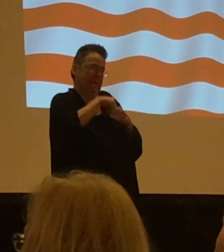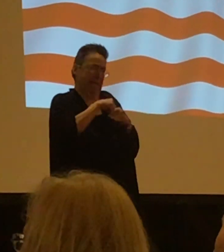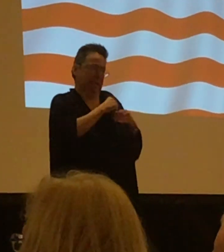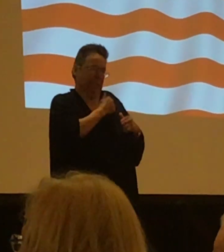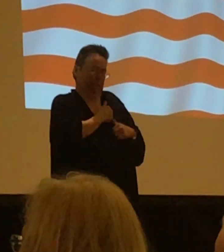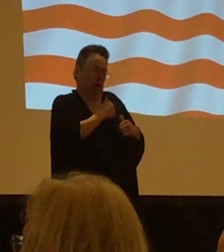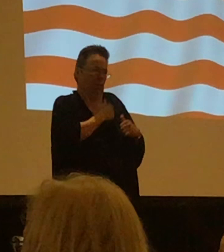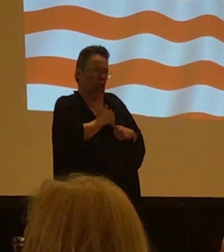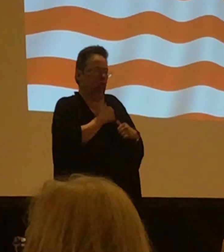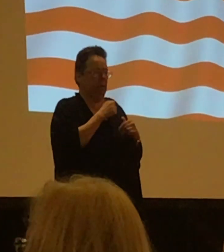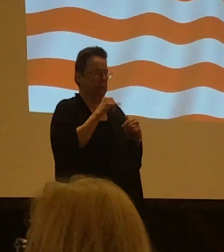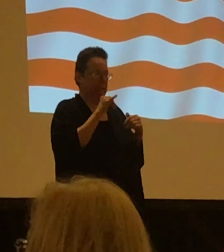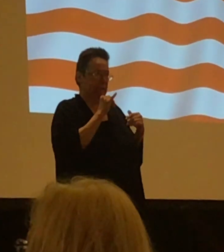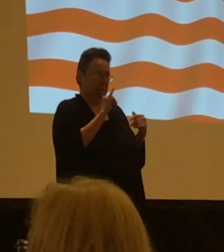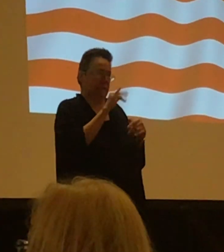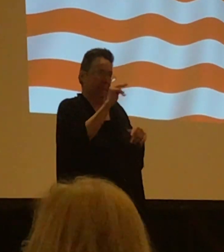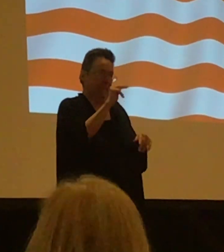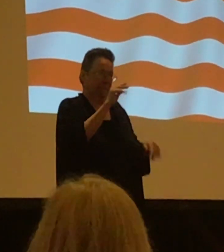service to